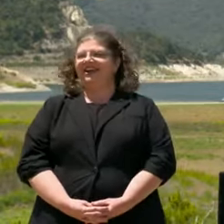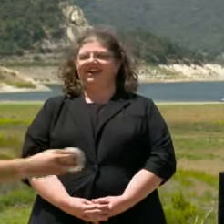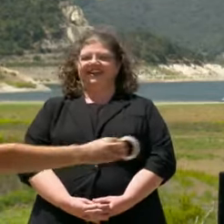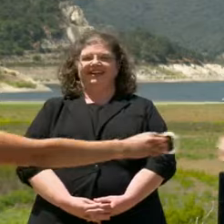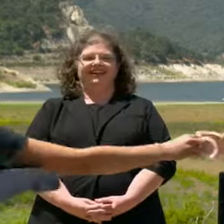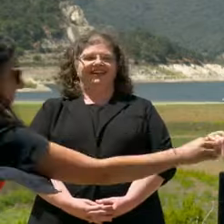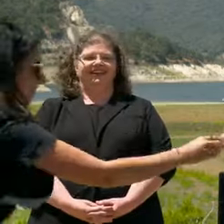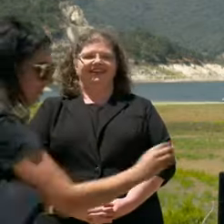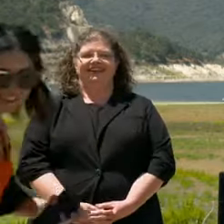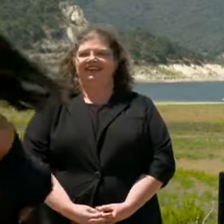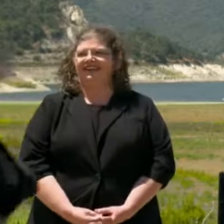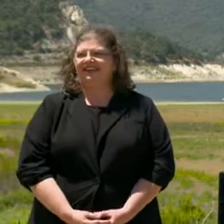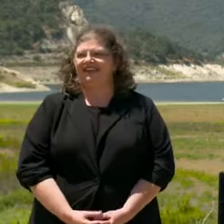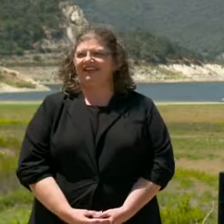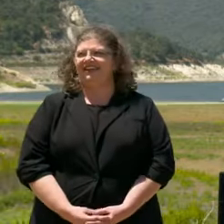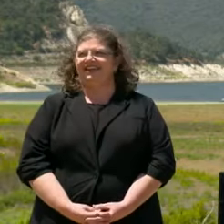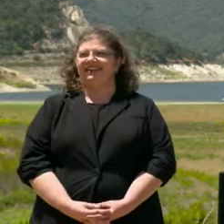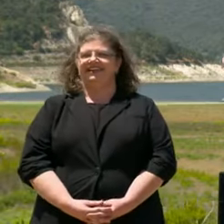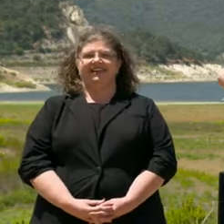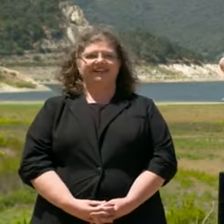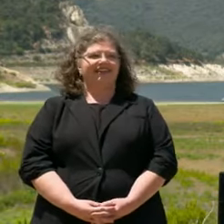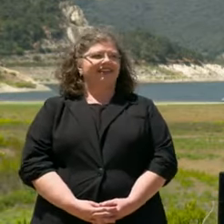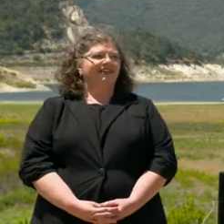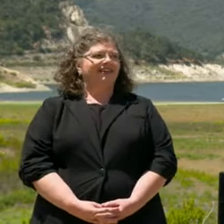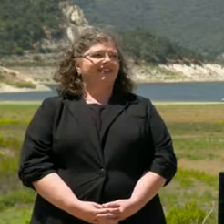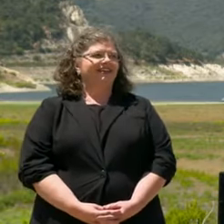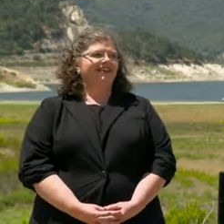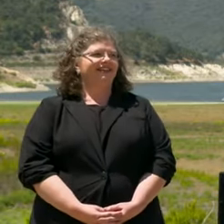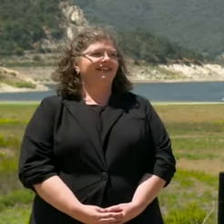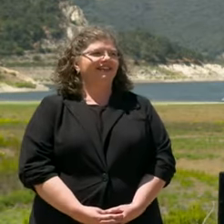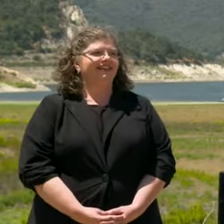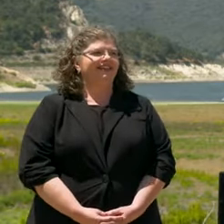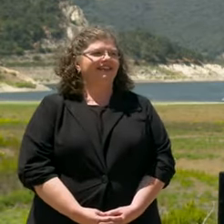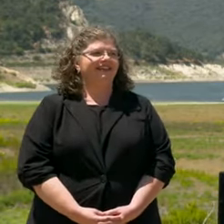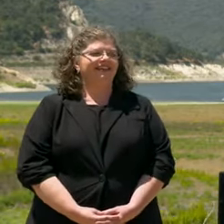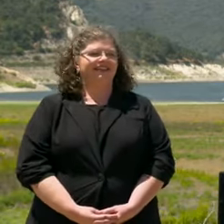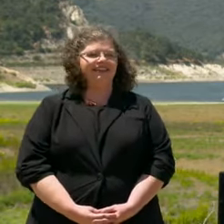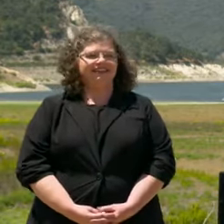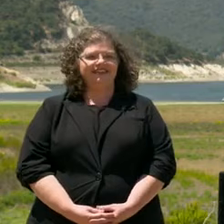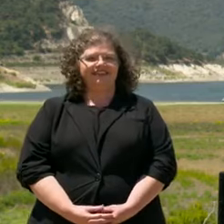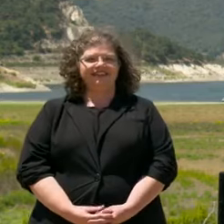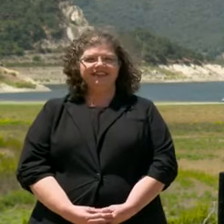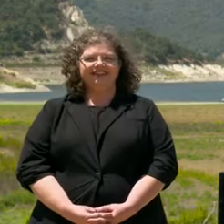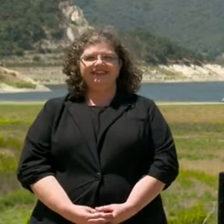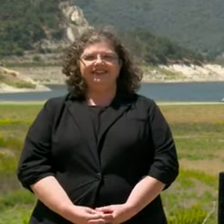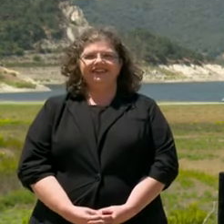Okay. Thank you. Don't start the camera. This is like be prepared, right?